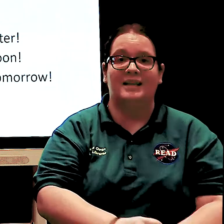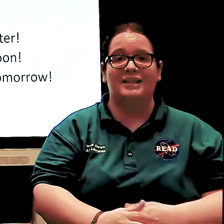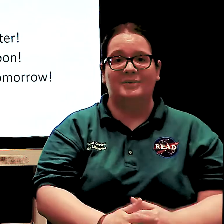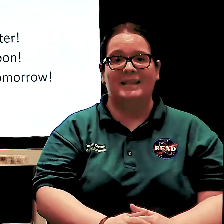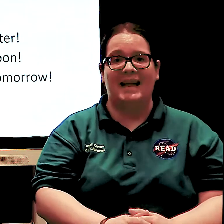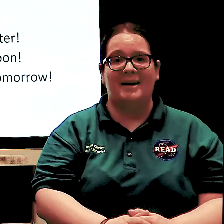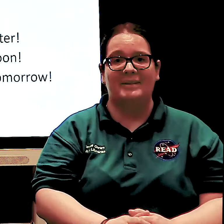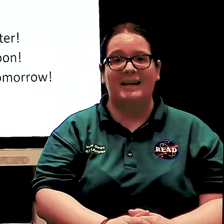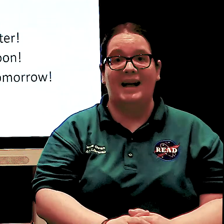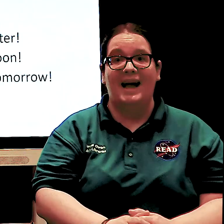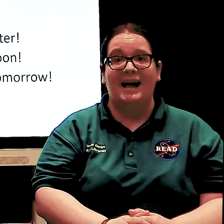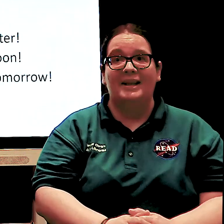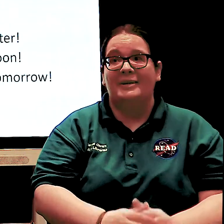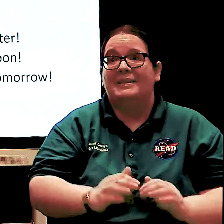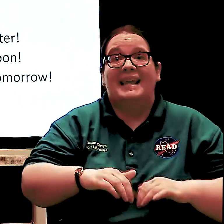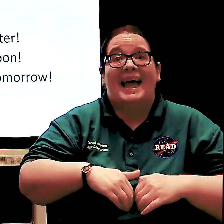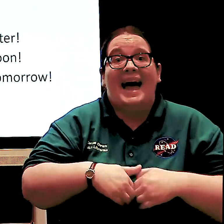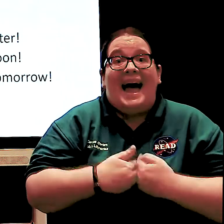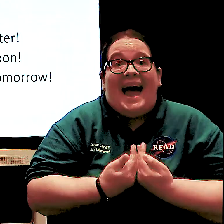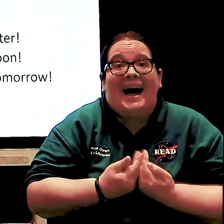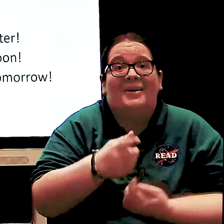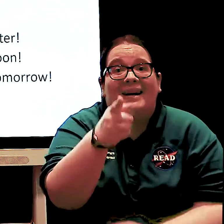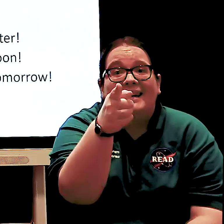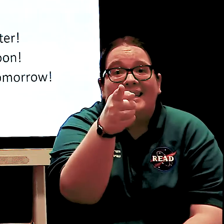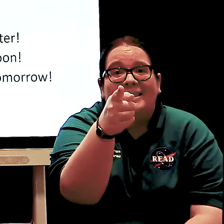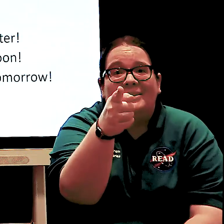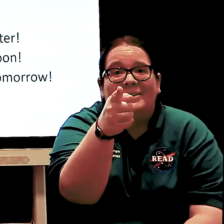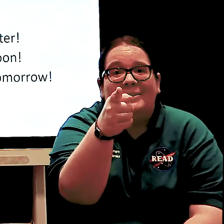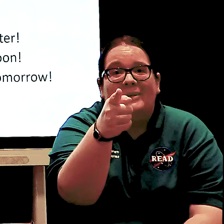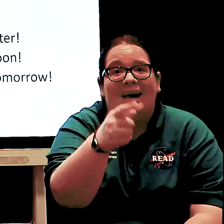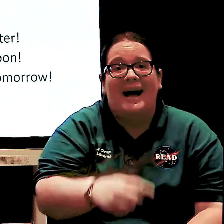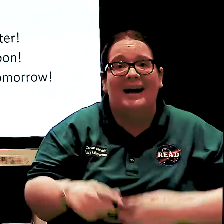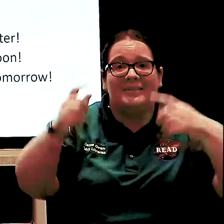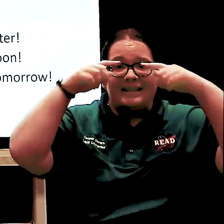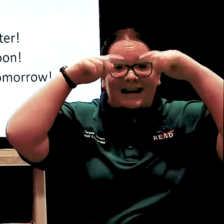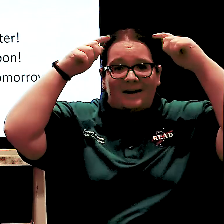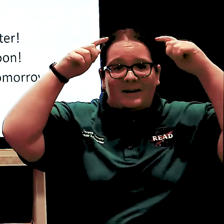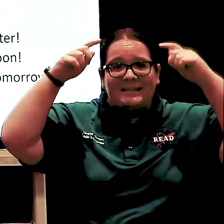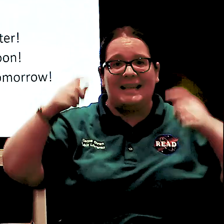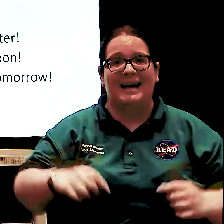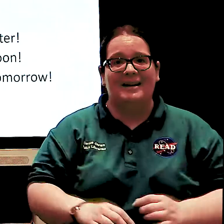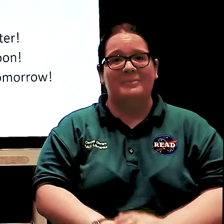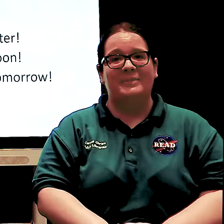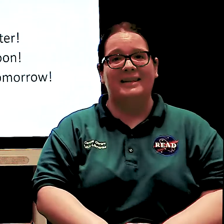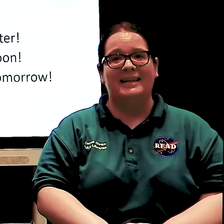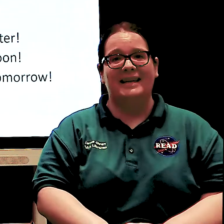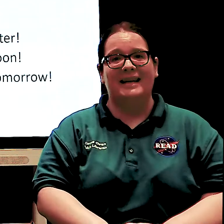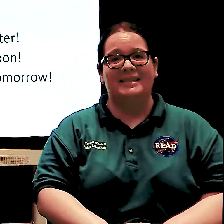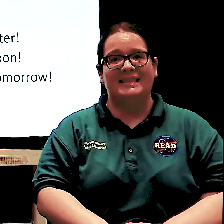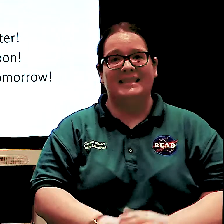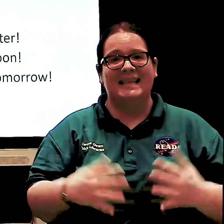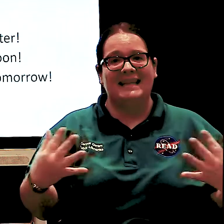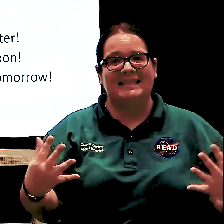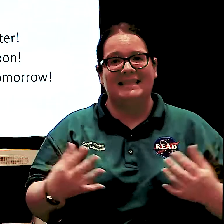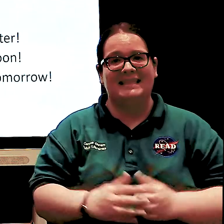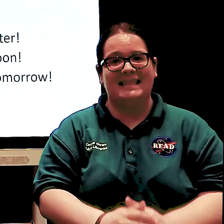look really happy, you're like, how are you? With your eyebrows up and you're excited to see